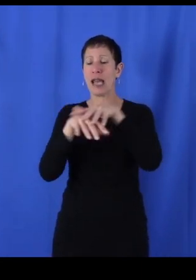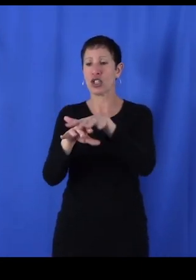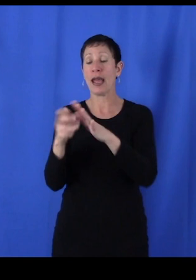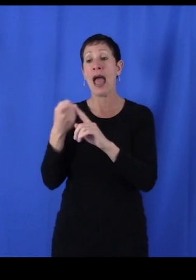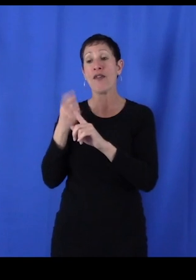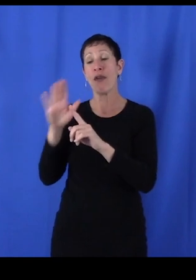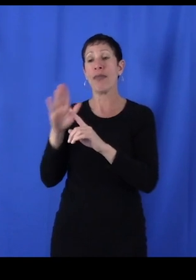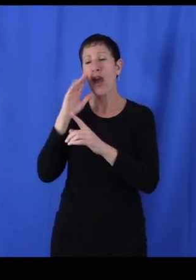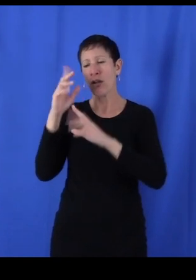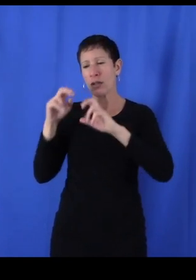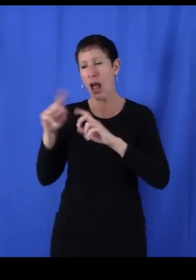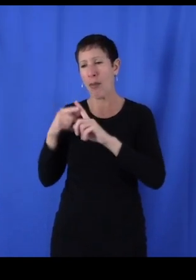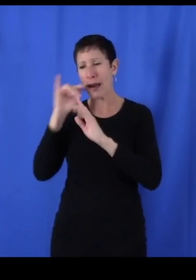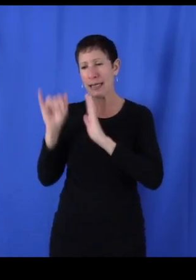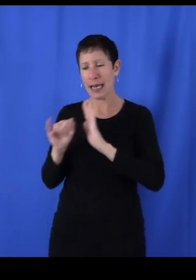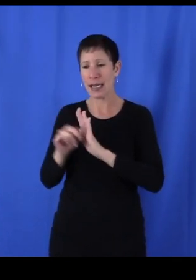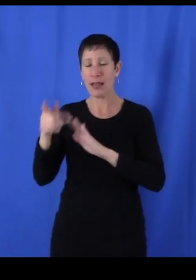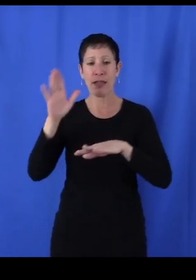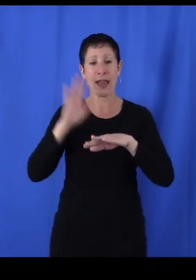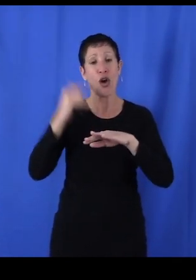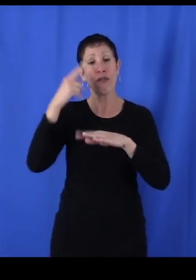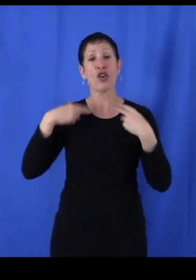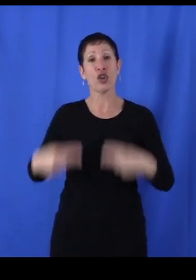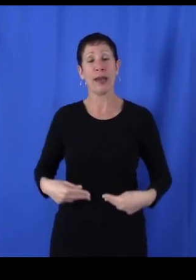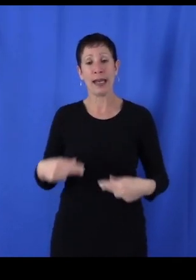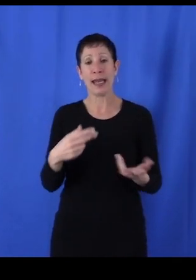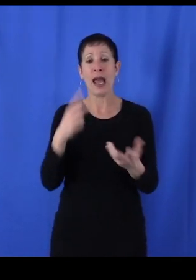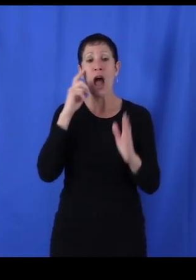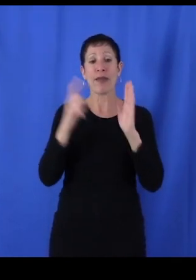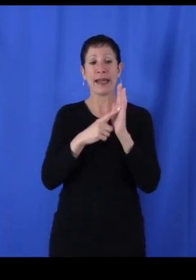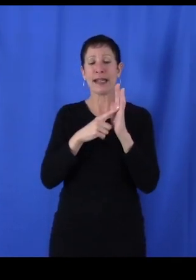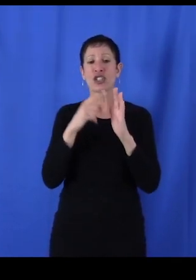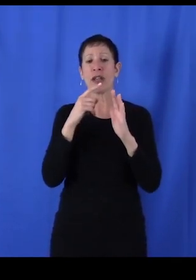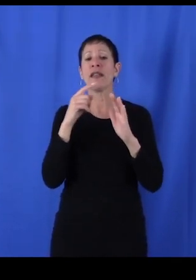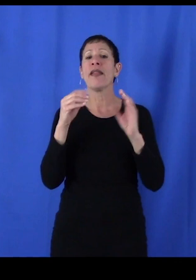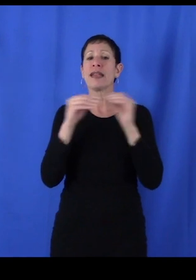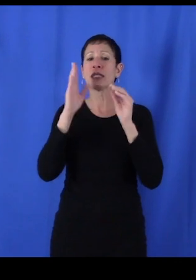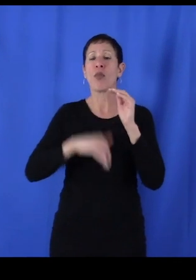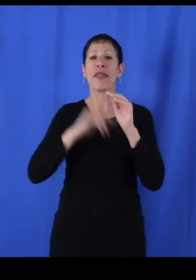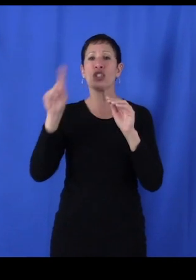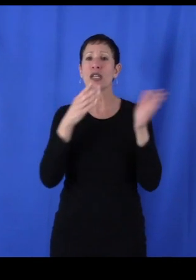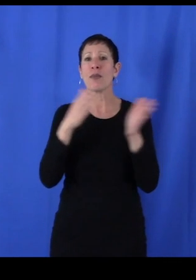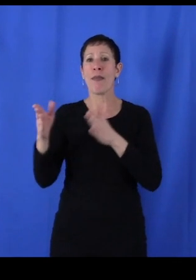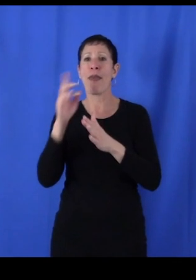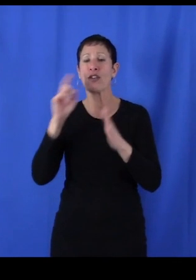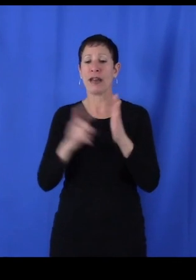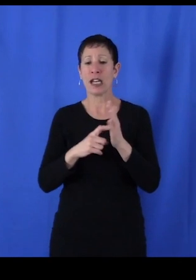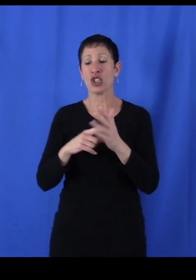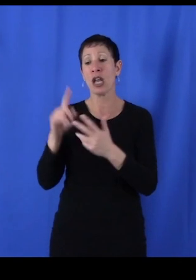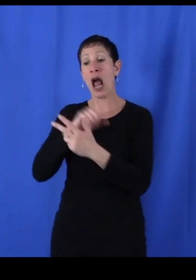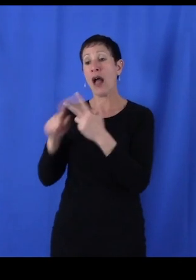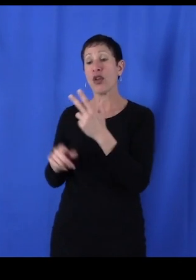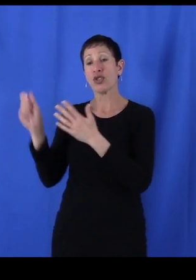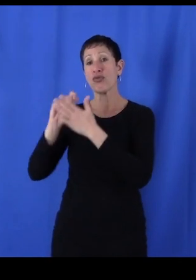a level humanity, for a recognition that belies pattern recognition. And Daphne Brooks, Kara Keeling, and